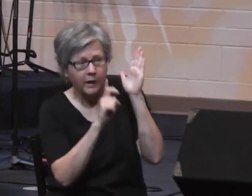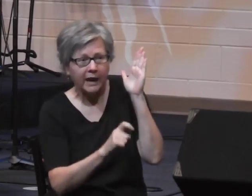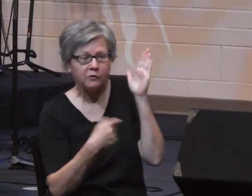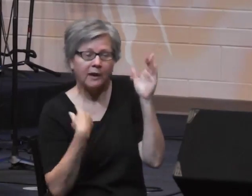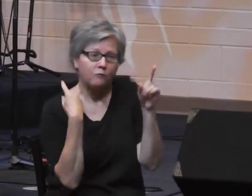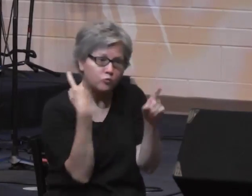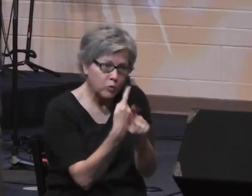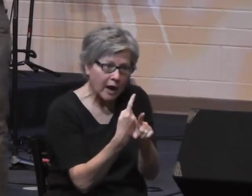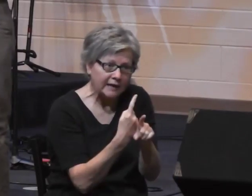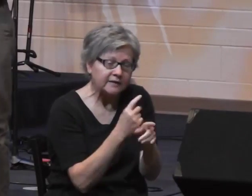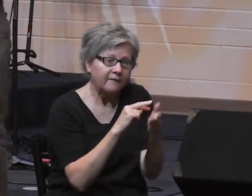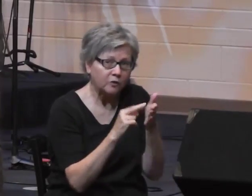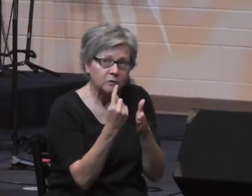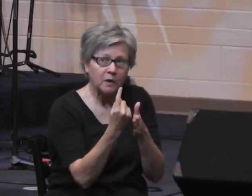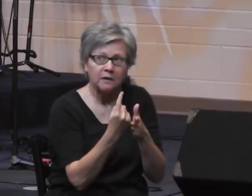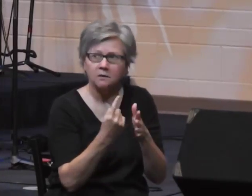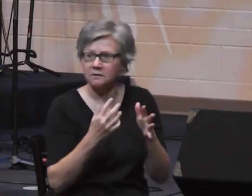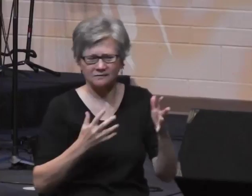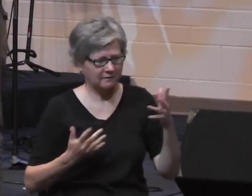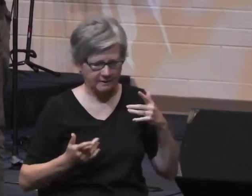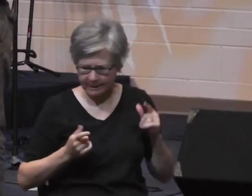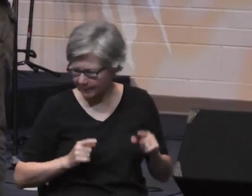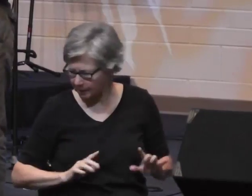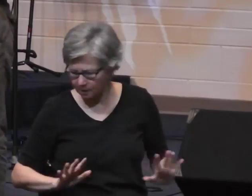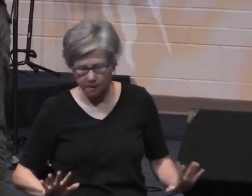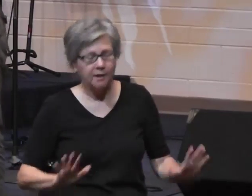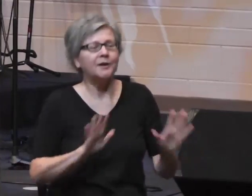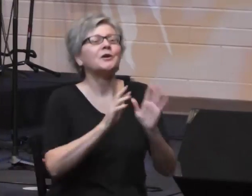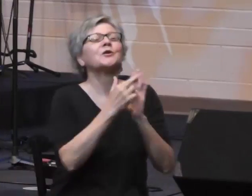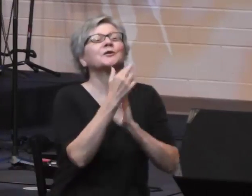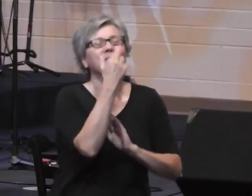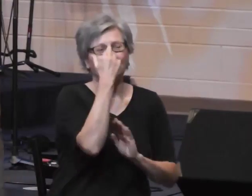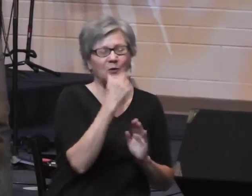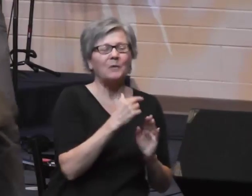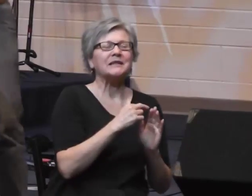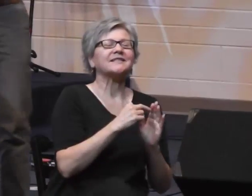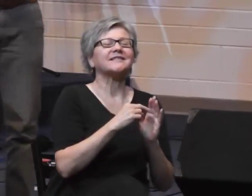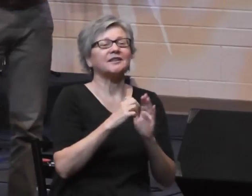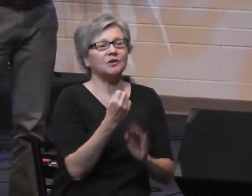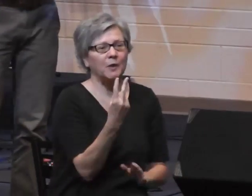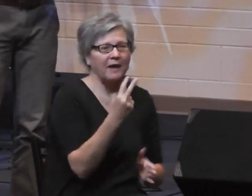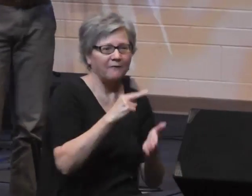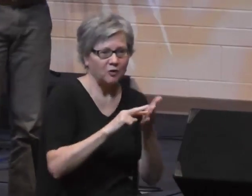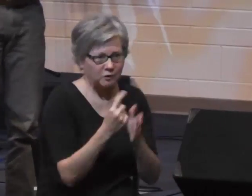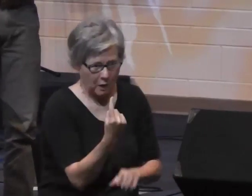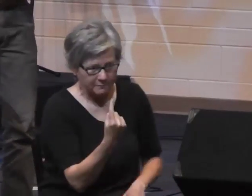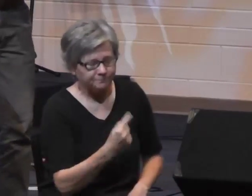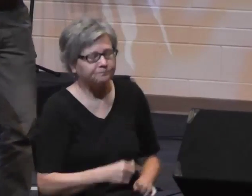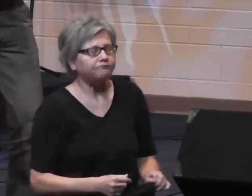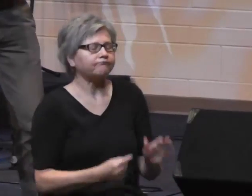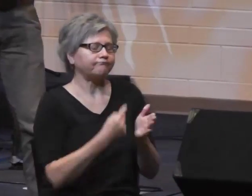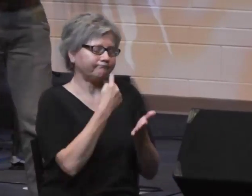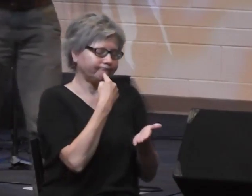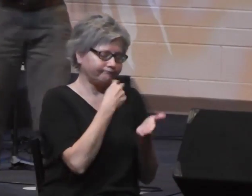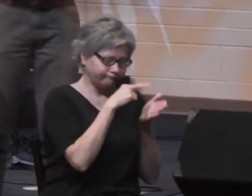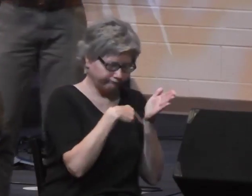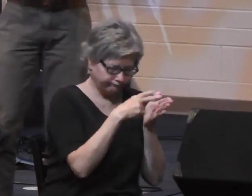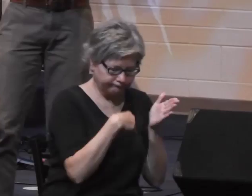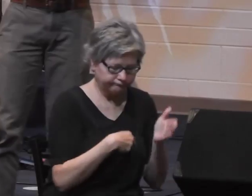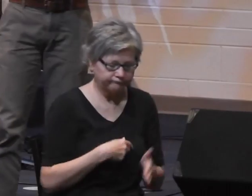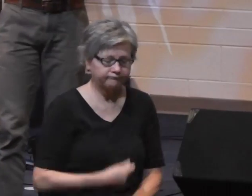got stuff falling out. So Romans 12, verse 1, it